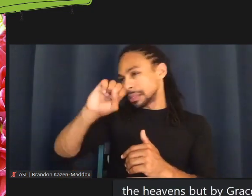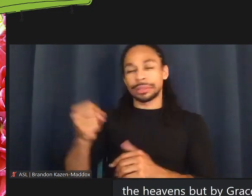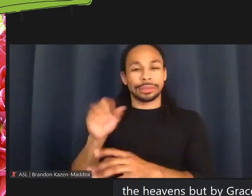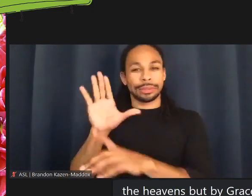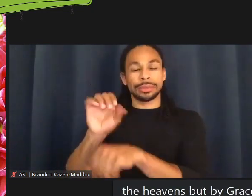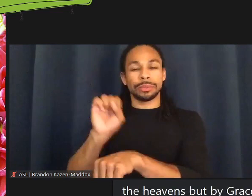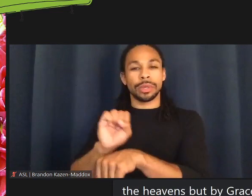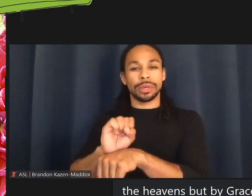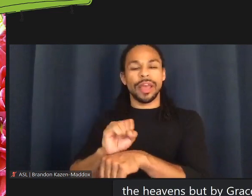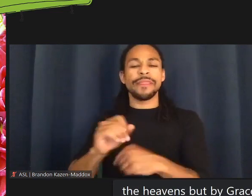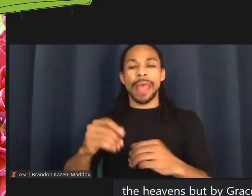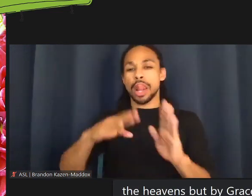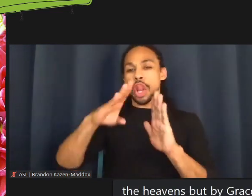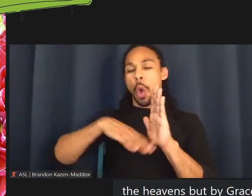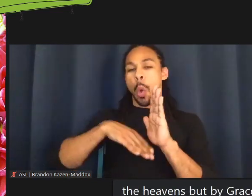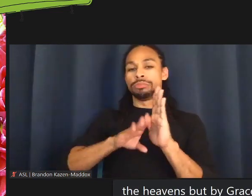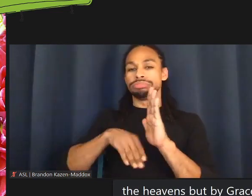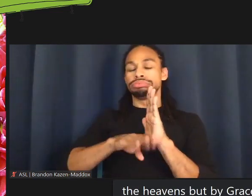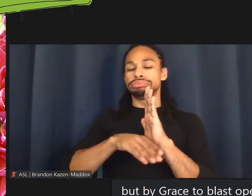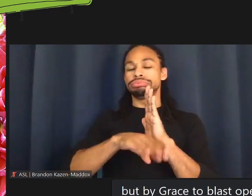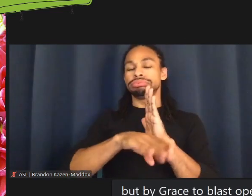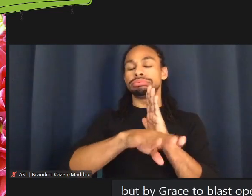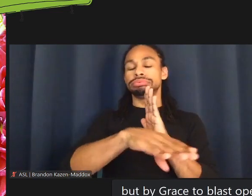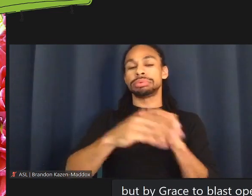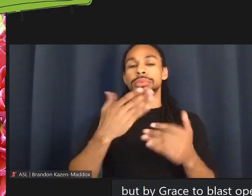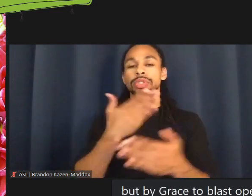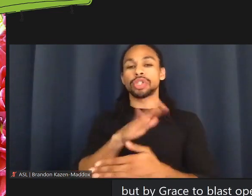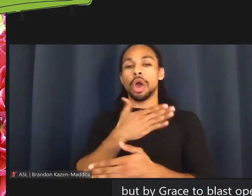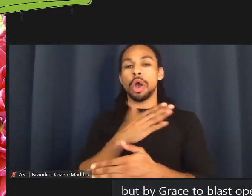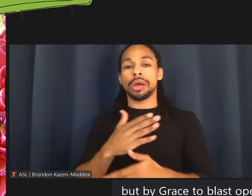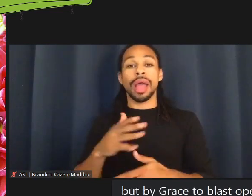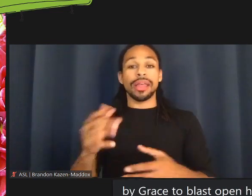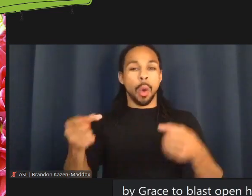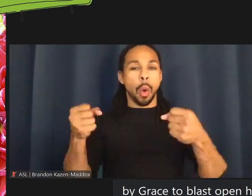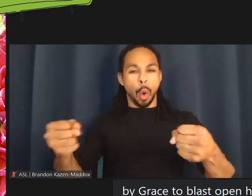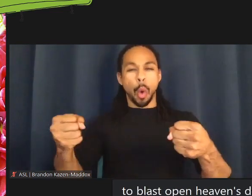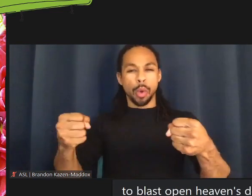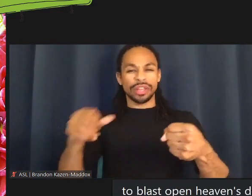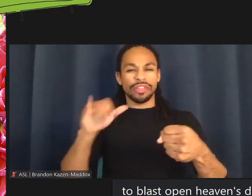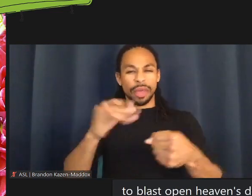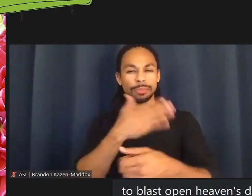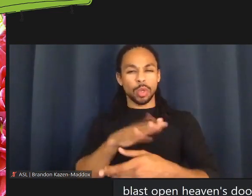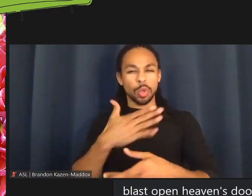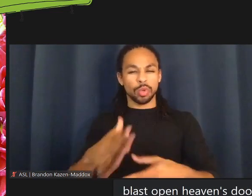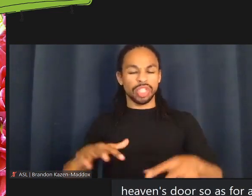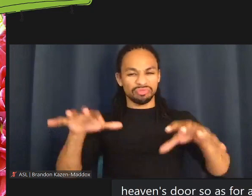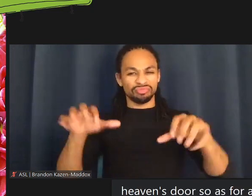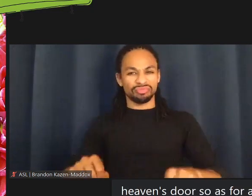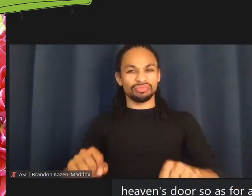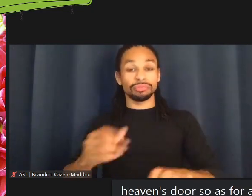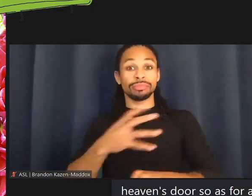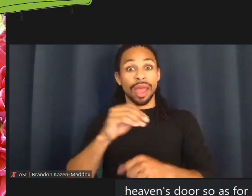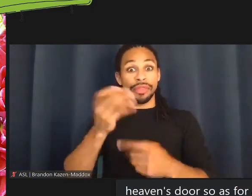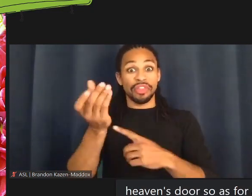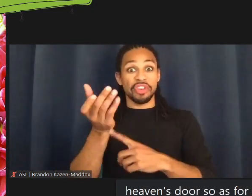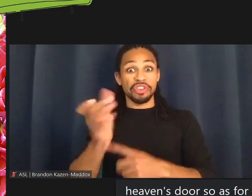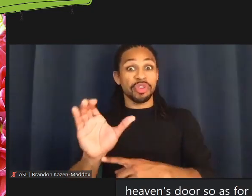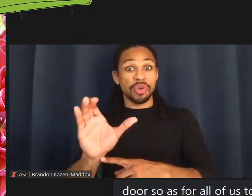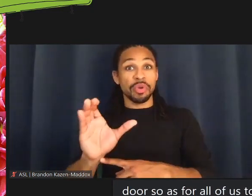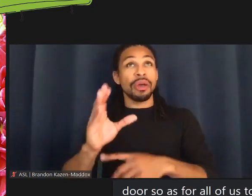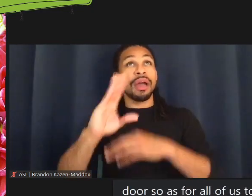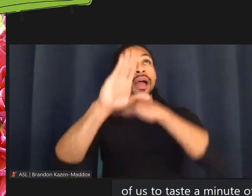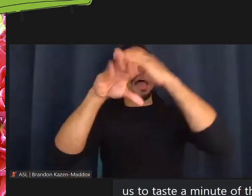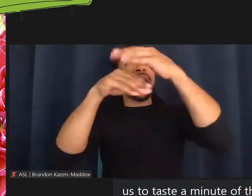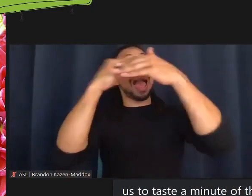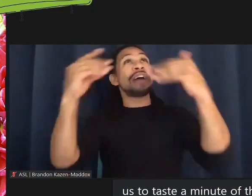making sure that ladder don't so much as wobble. And as if on cue, the firmament above me commences to burst and